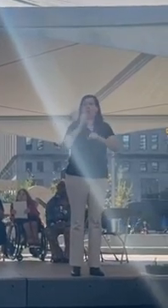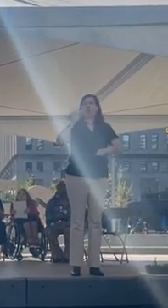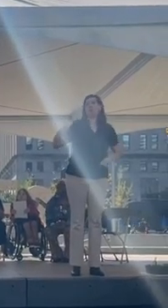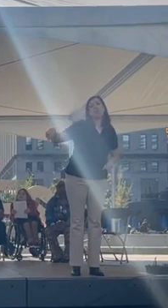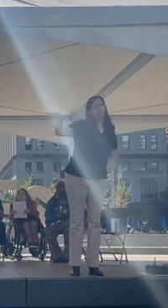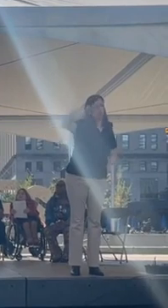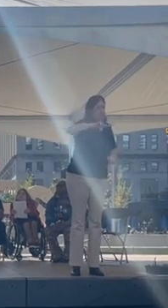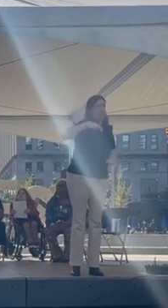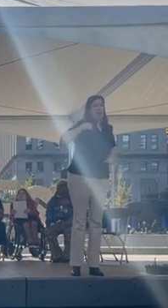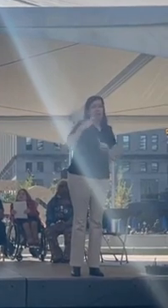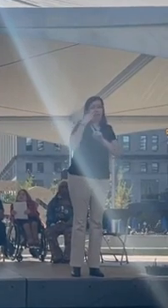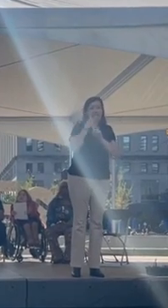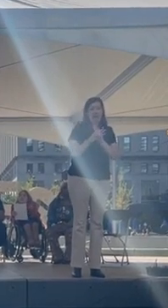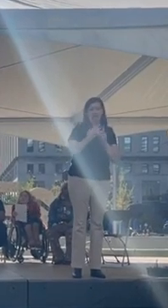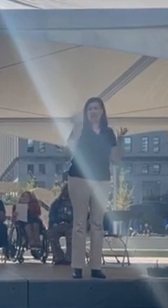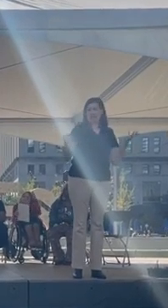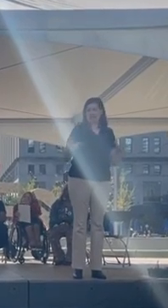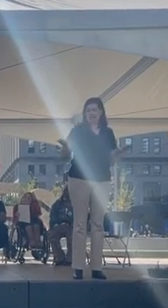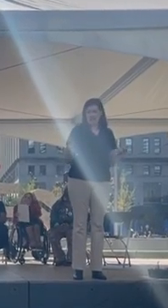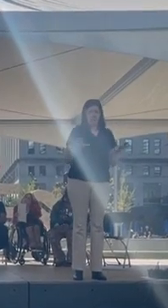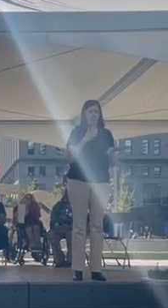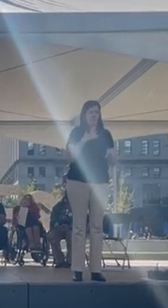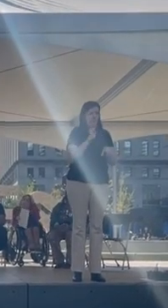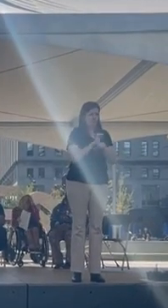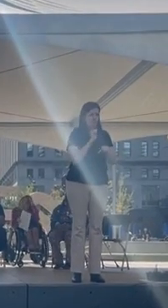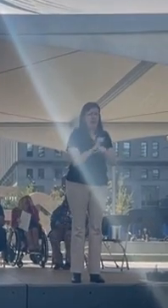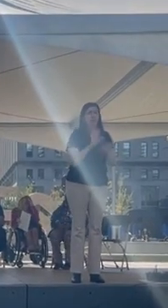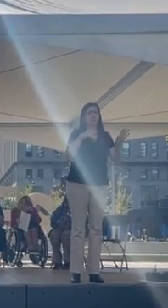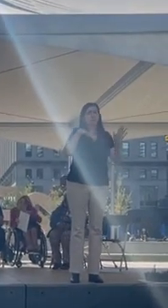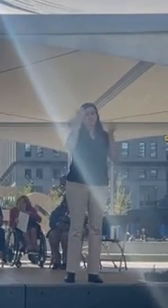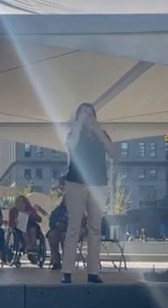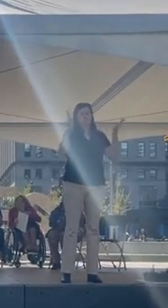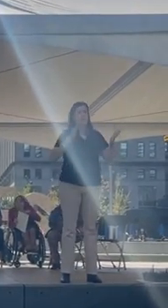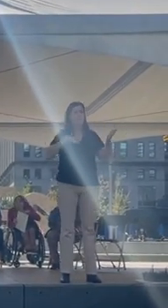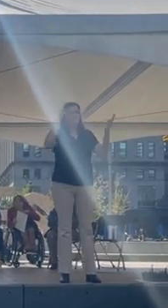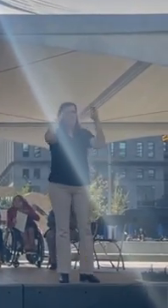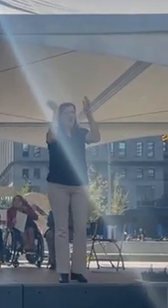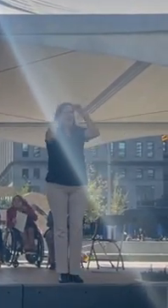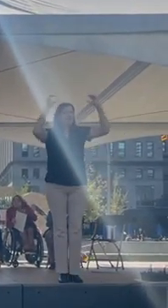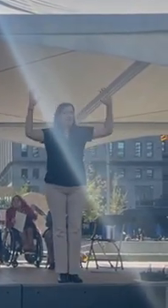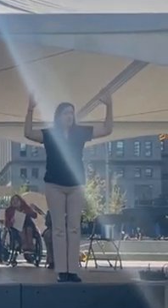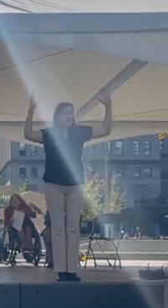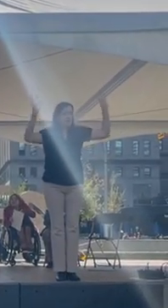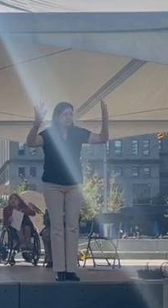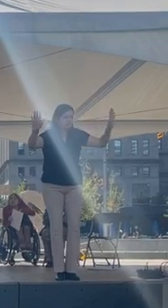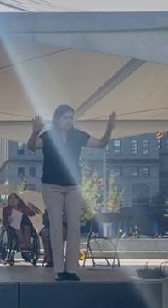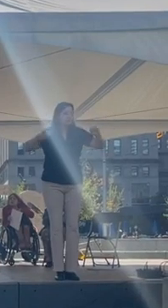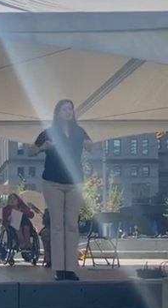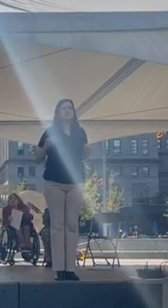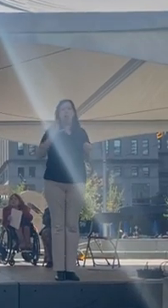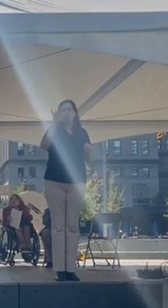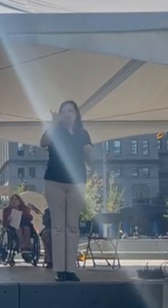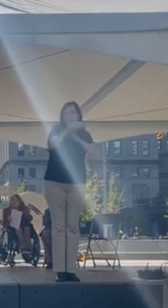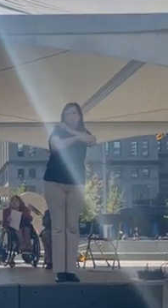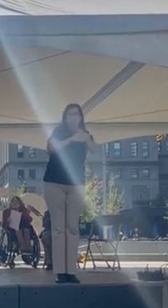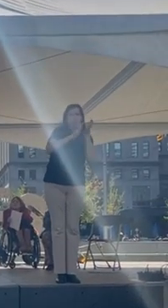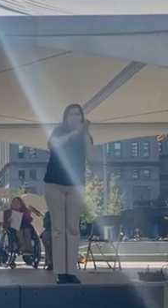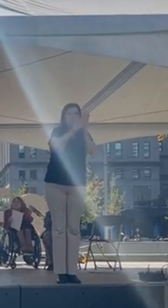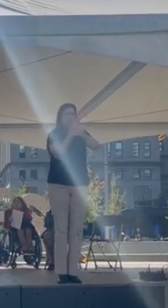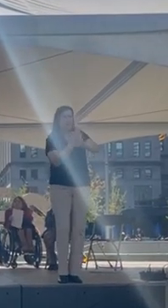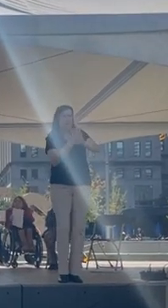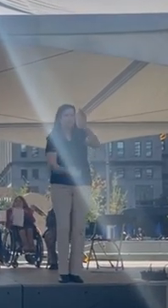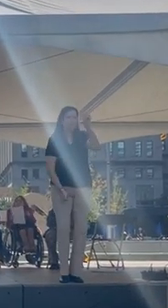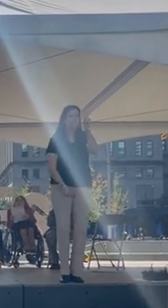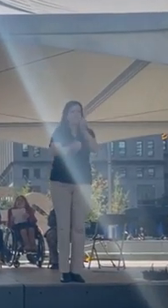I've been 9 months on the job, and let me share with you a vision. A vision that Cuyahoga County becomes the